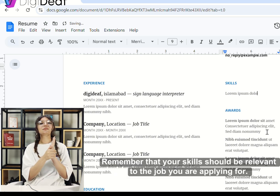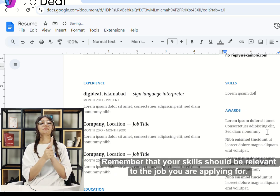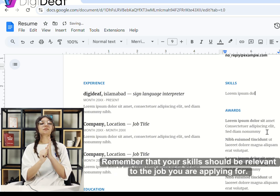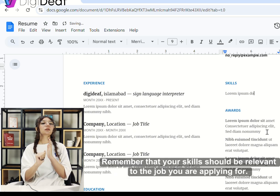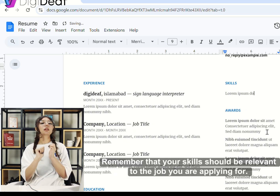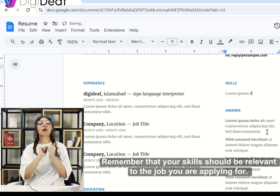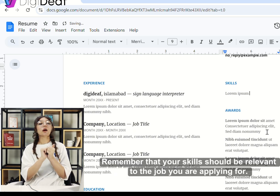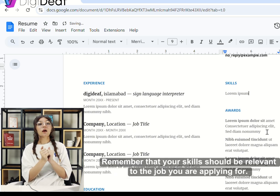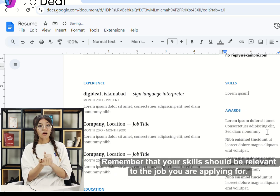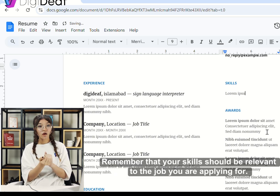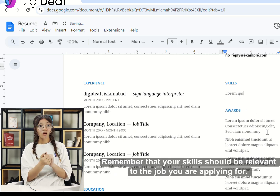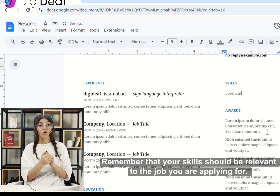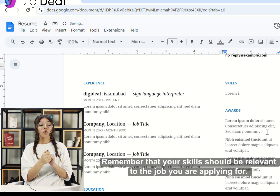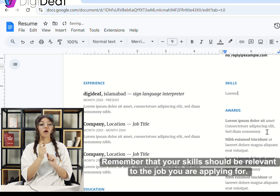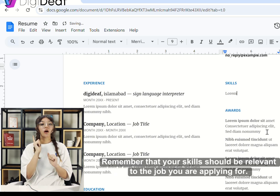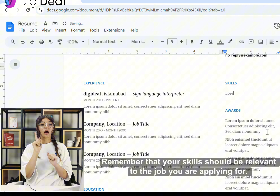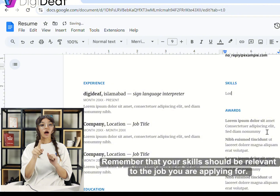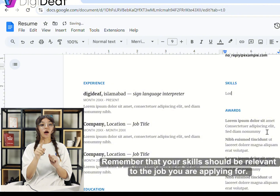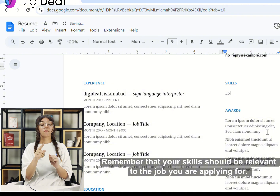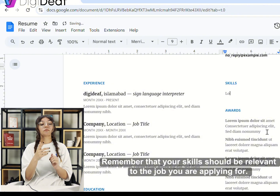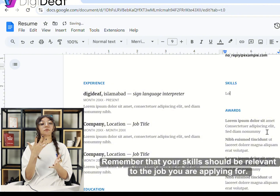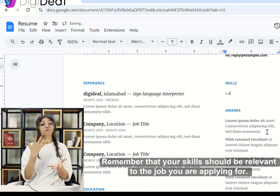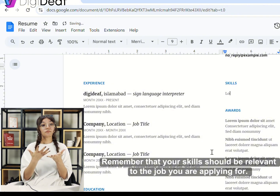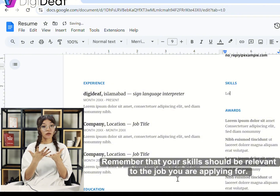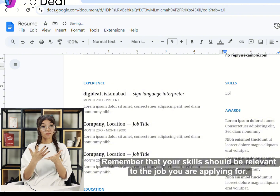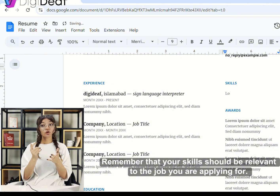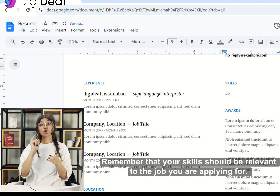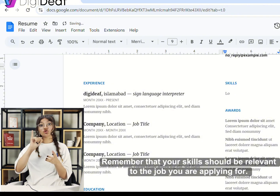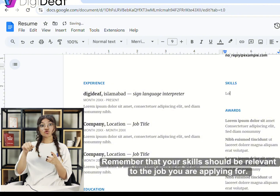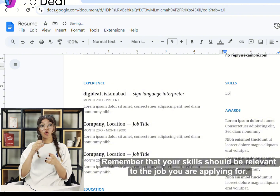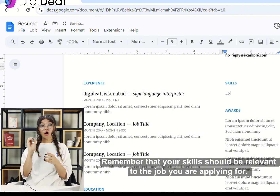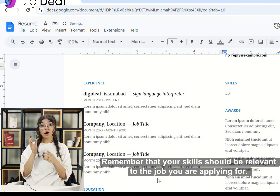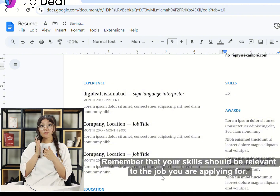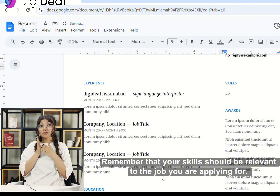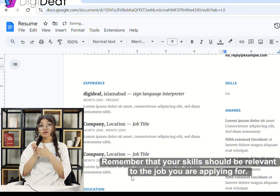Remember that your skills should be relevant to the job you are applying for.